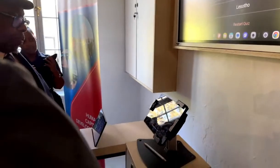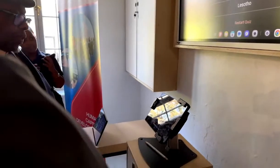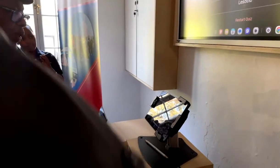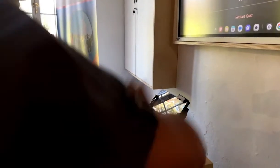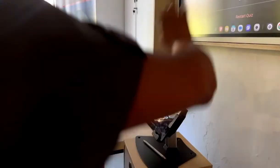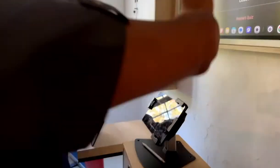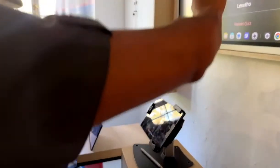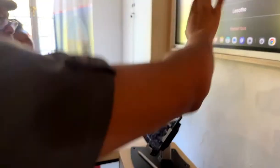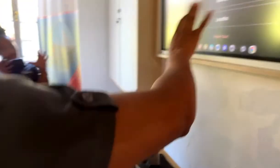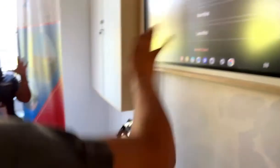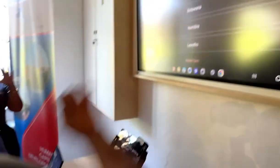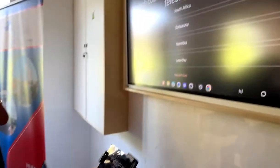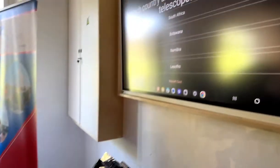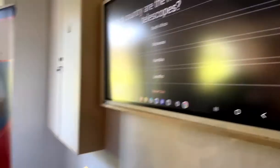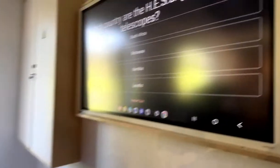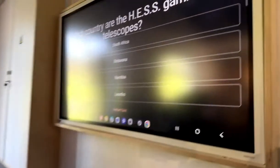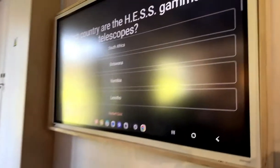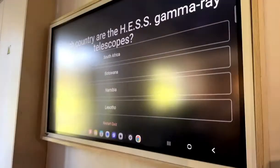Botswana.